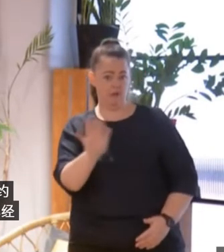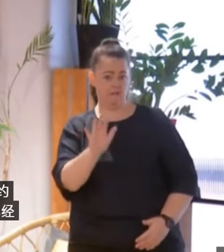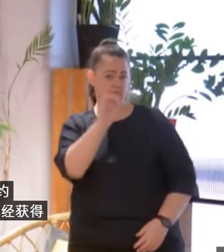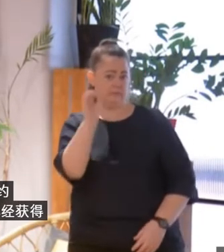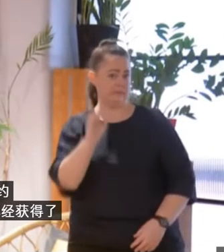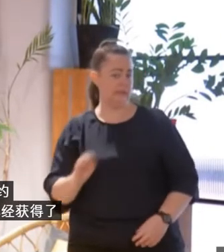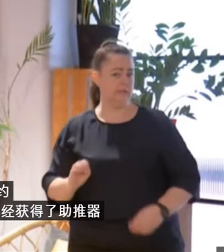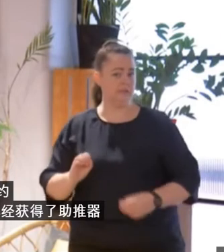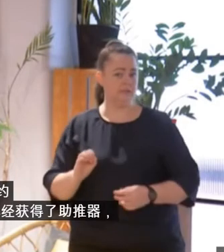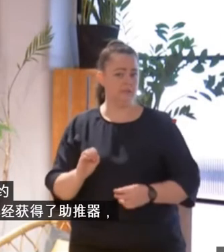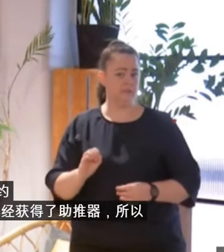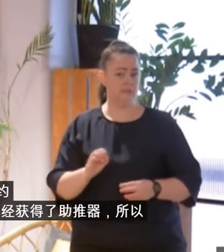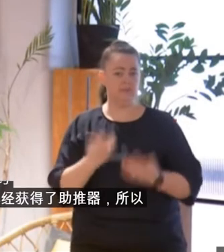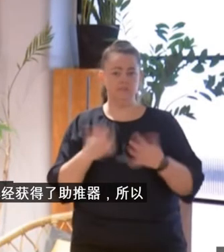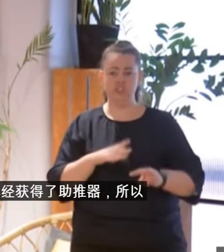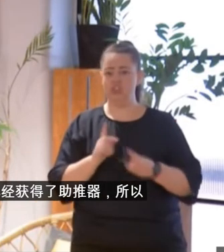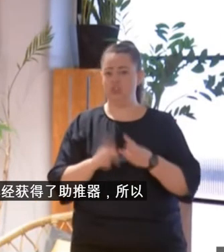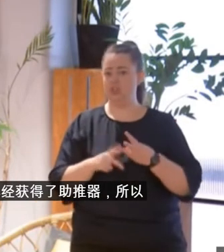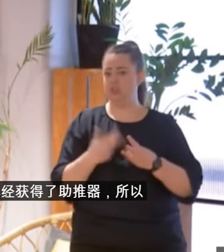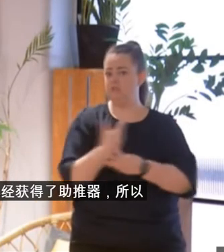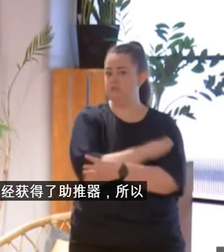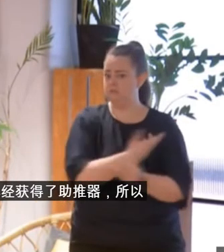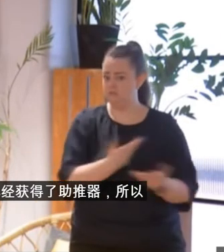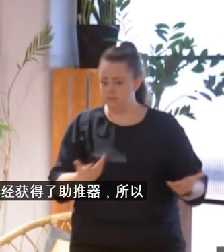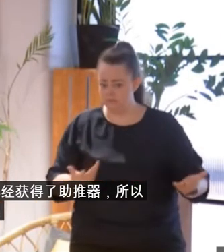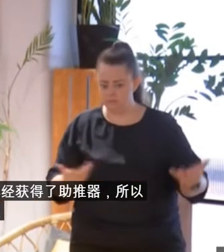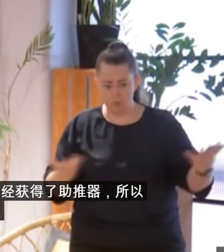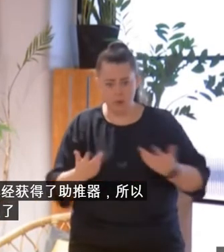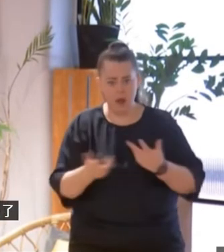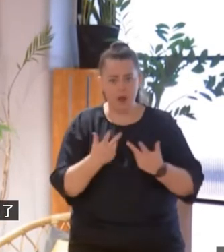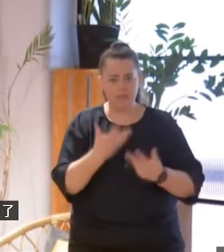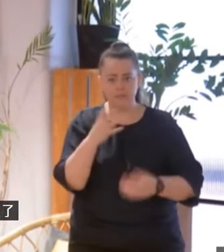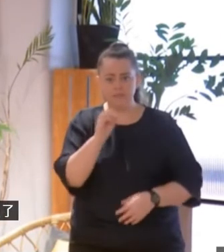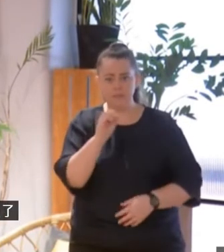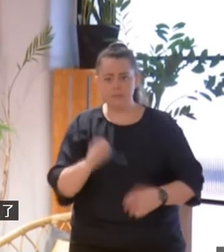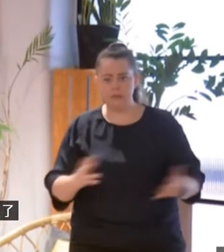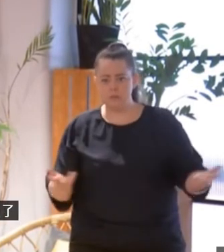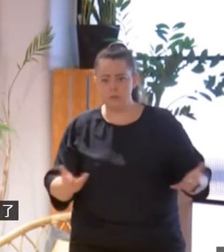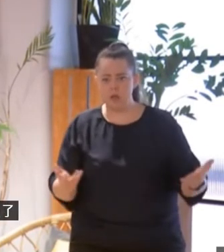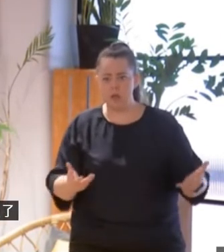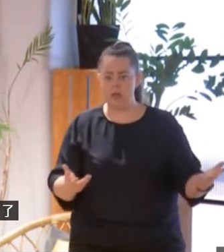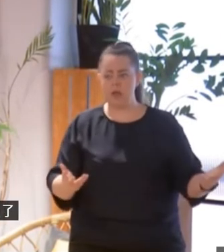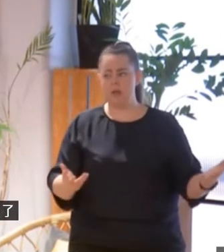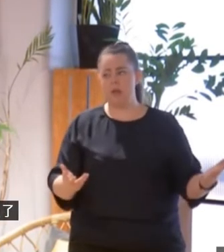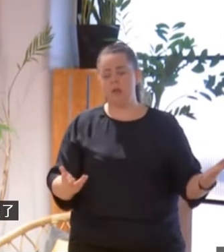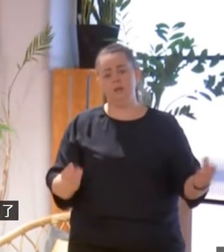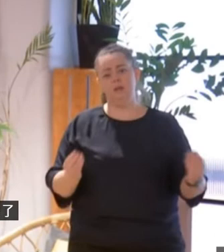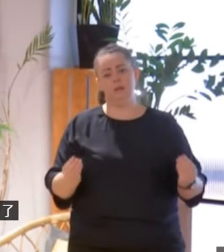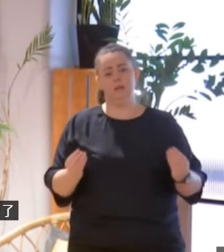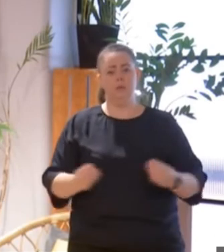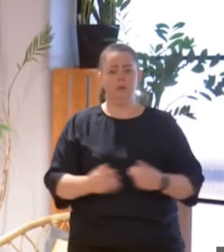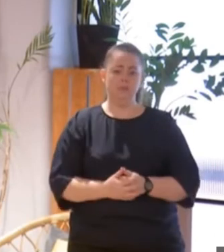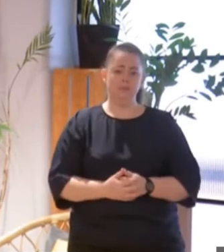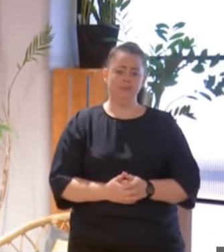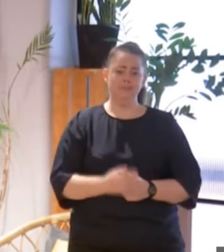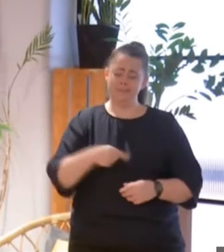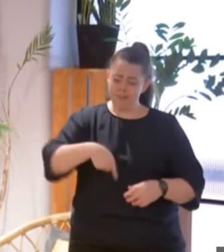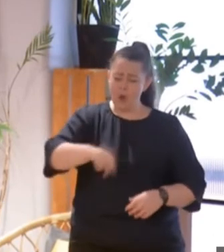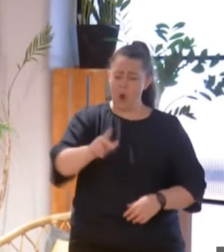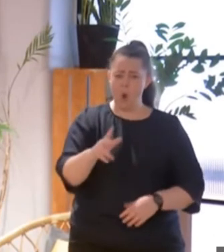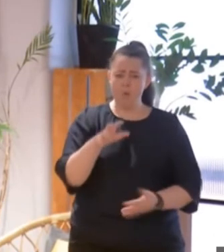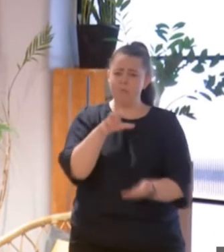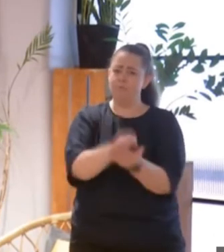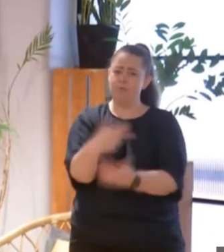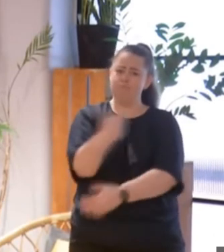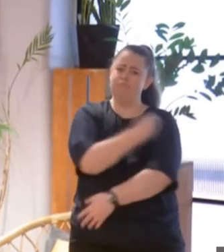who have had the booster. So there's a missing 50%. I would just say to each of those people, go and book in for